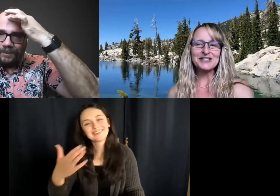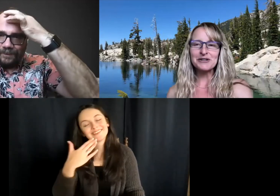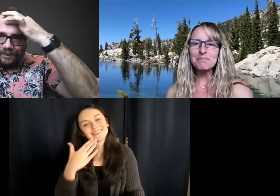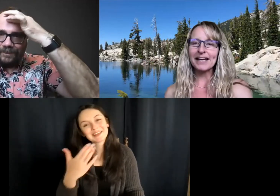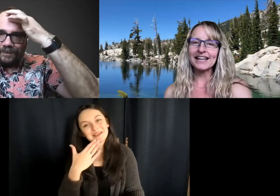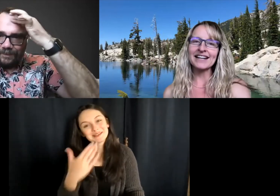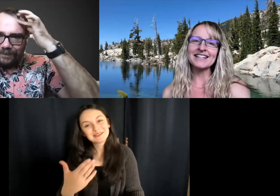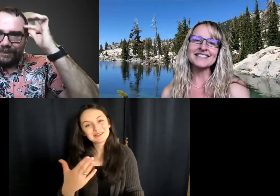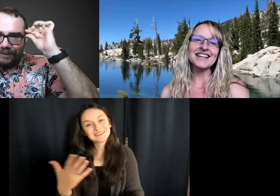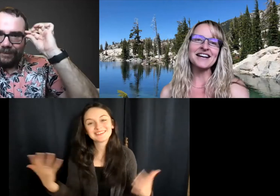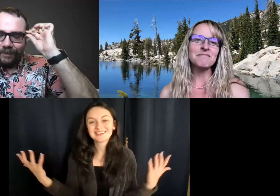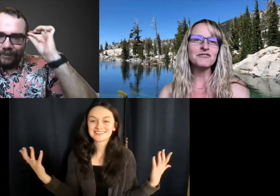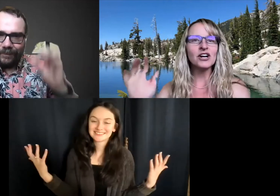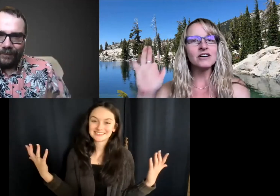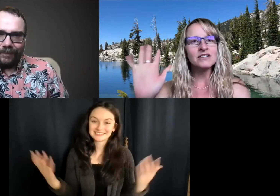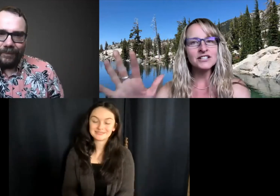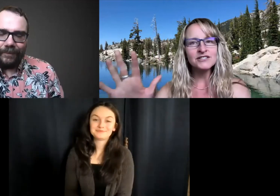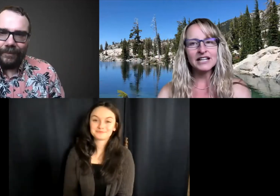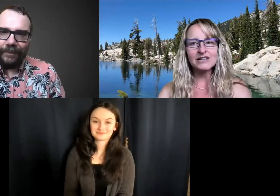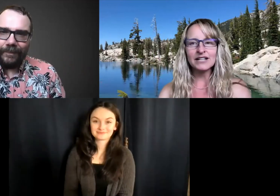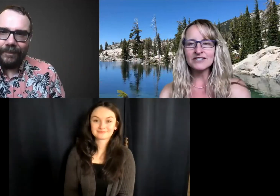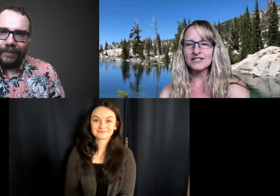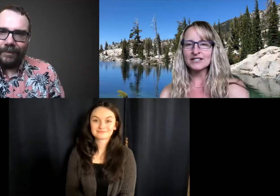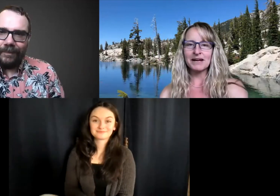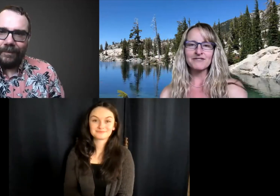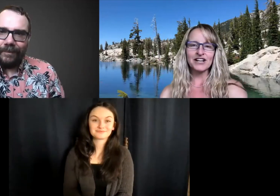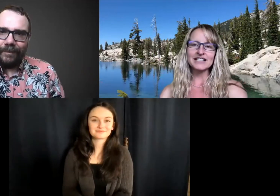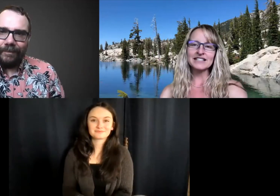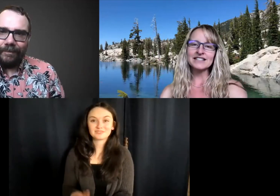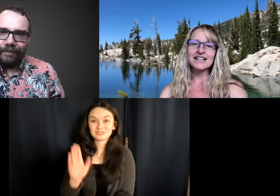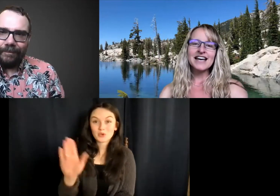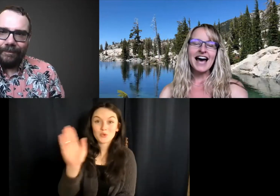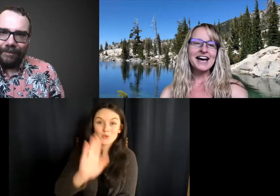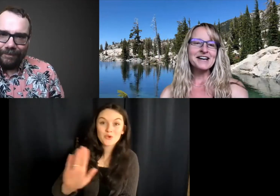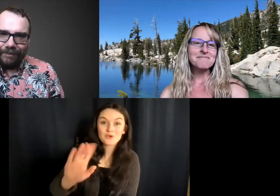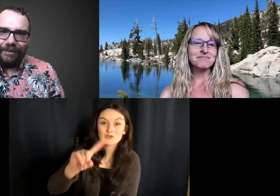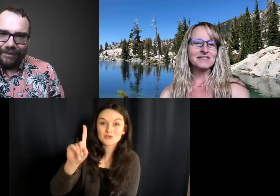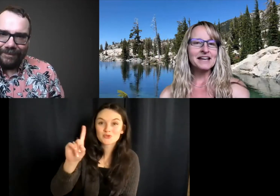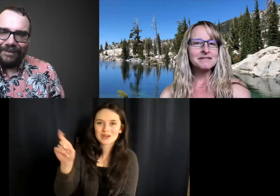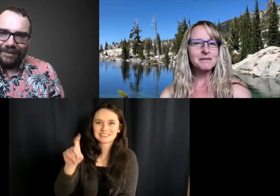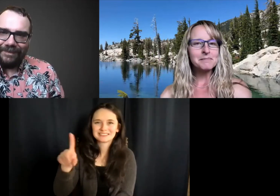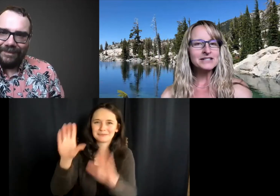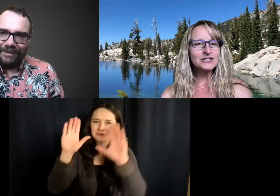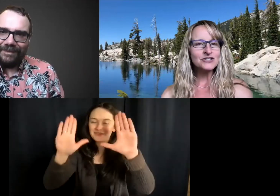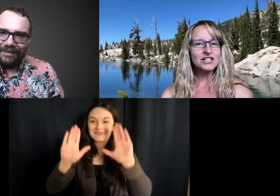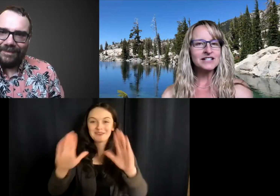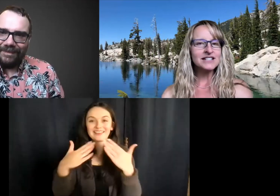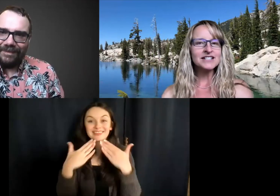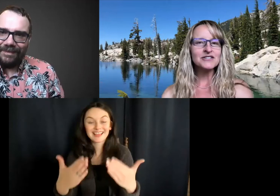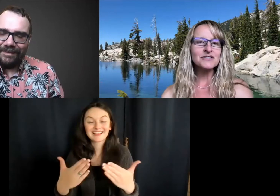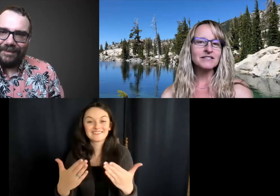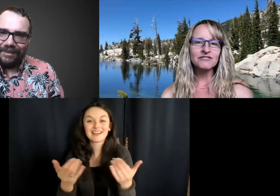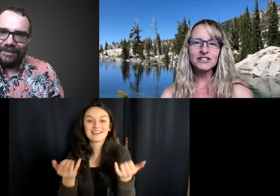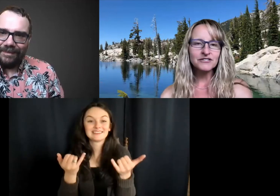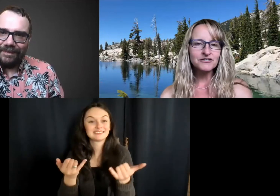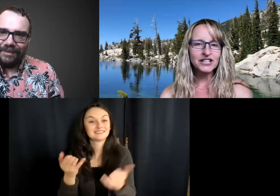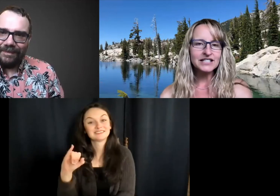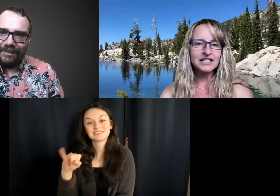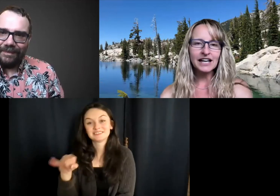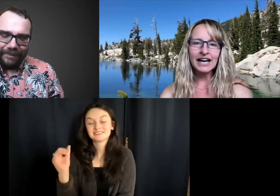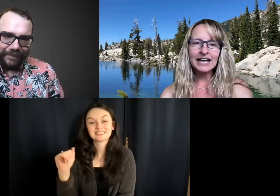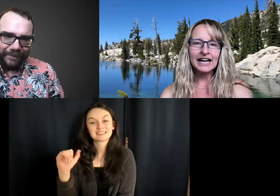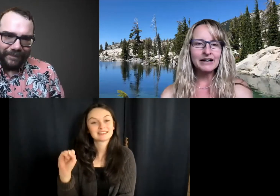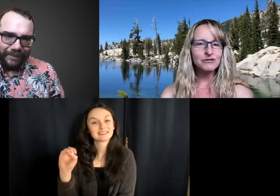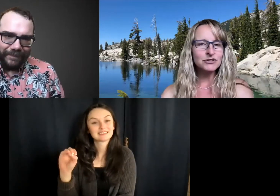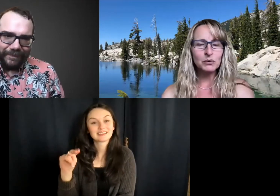inside scoop and for all your great questions, my friends. And Mr. Jason, you can feel free